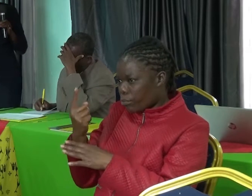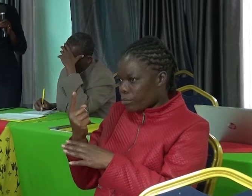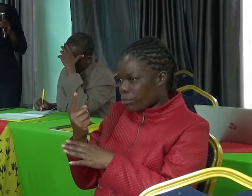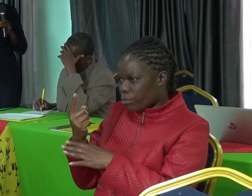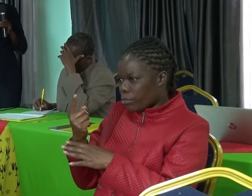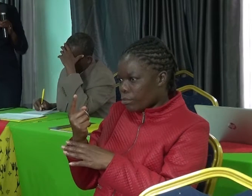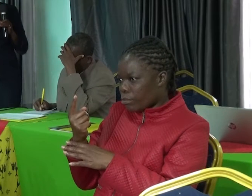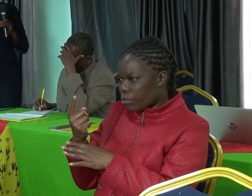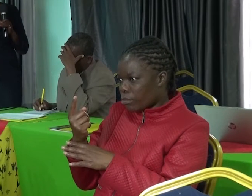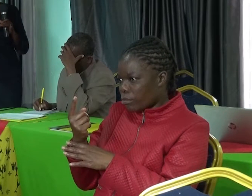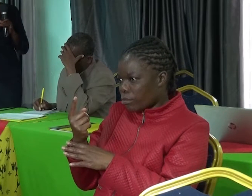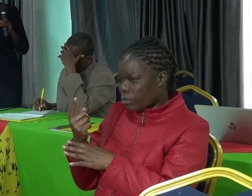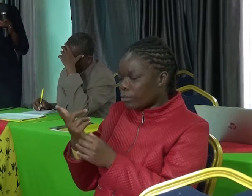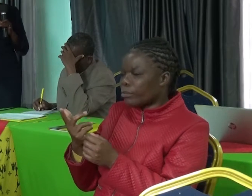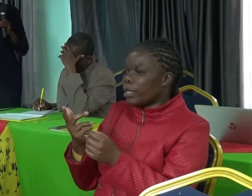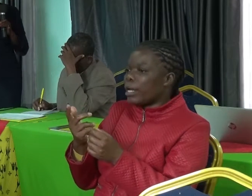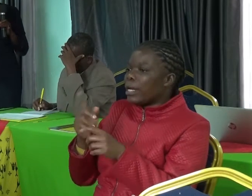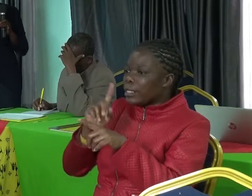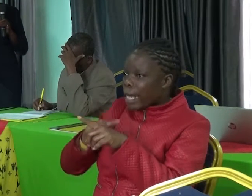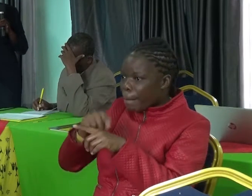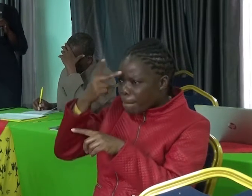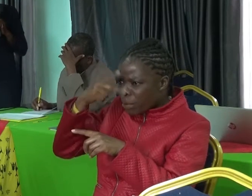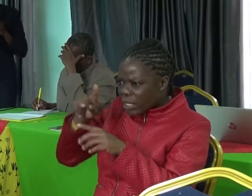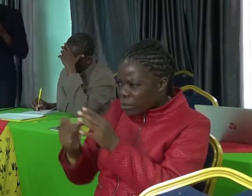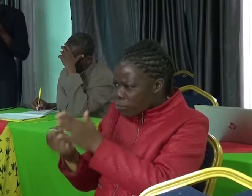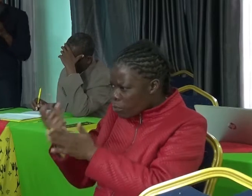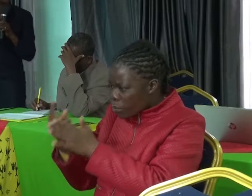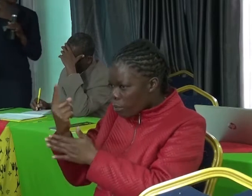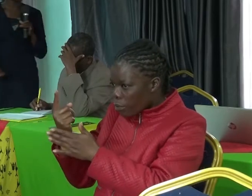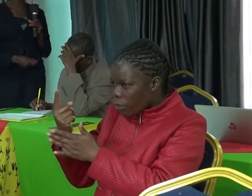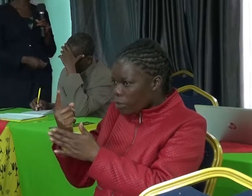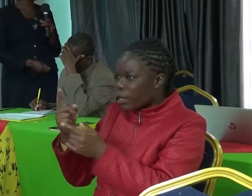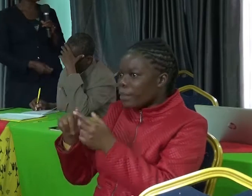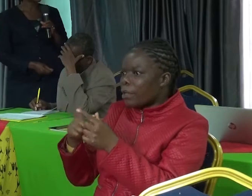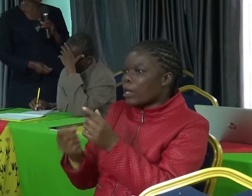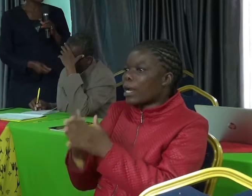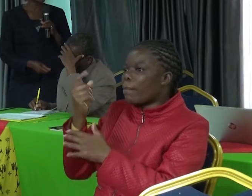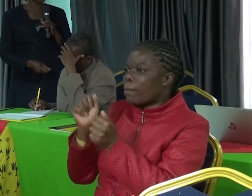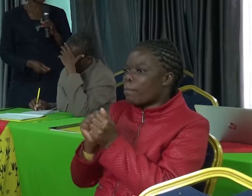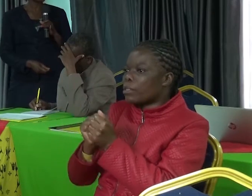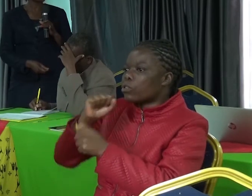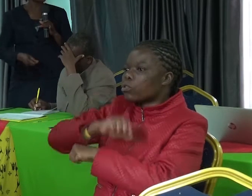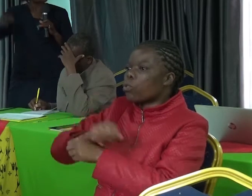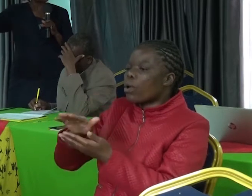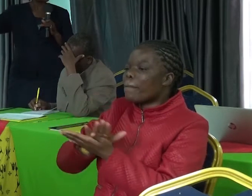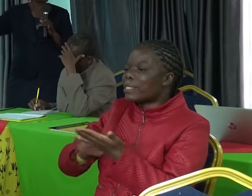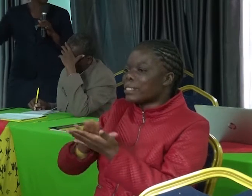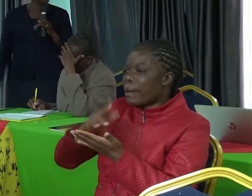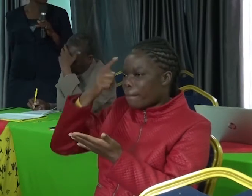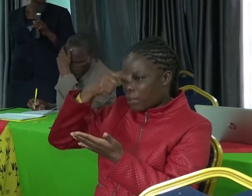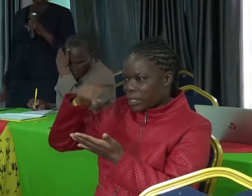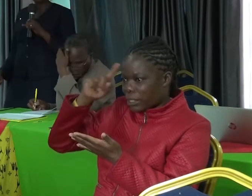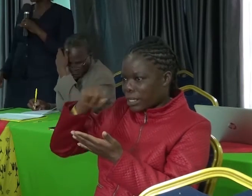them school-based policies. Schools will have autonomy to develop policies, and then they come out to